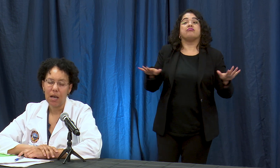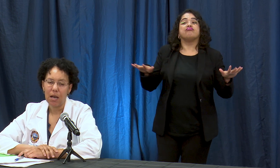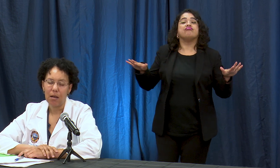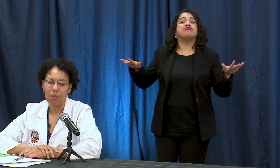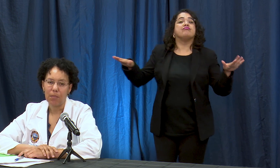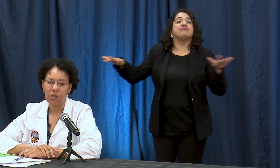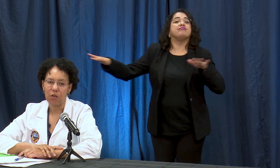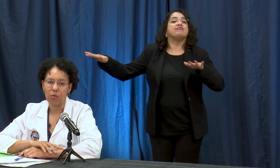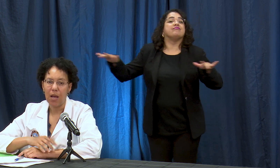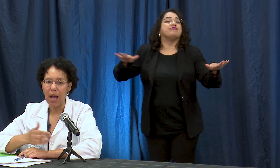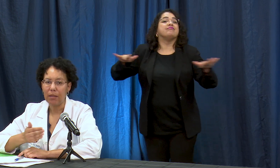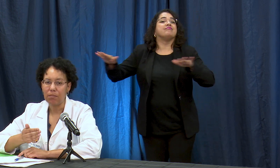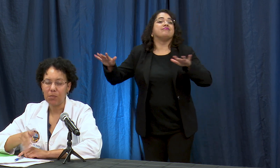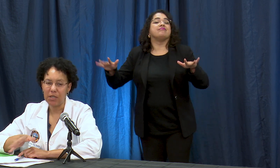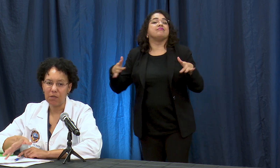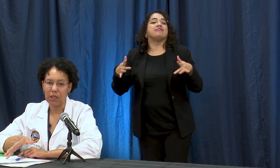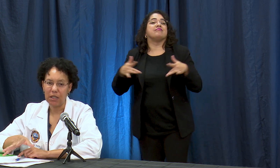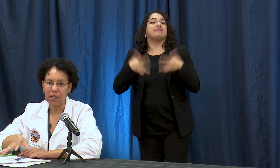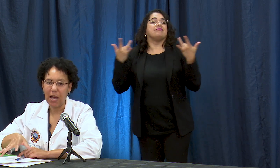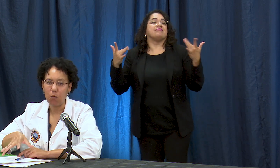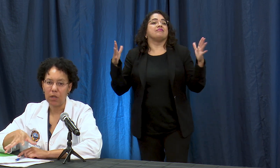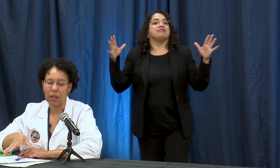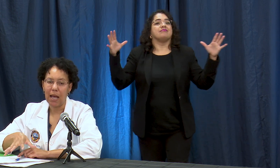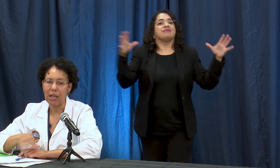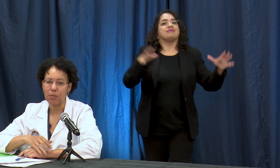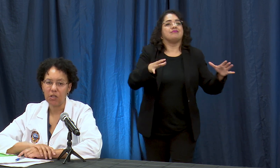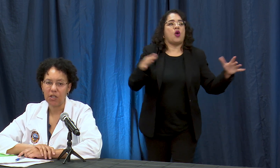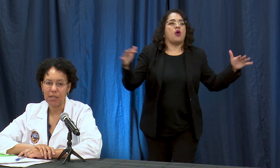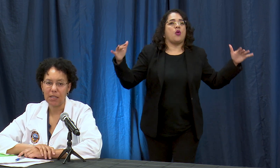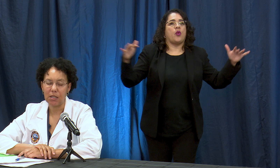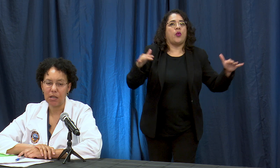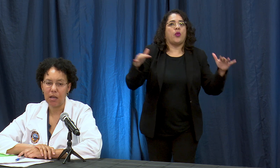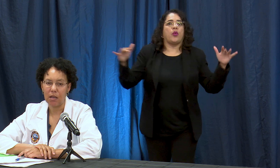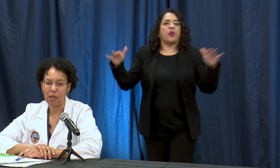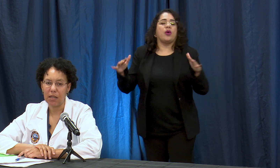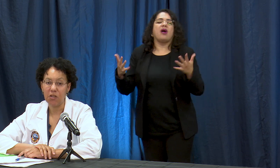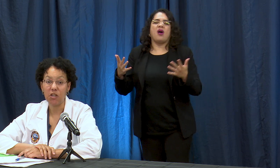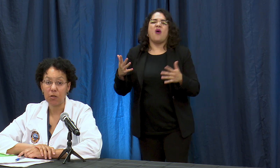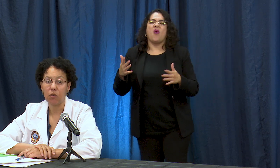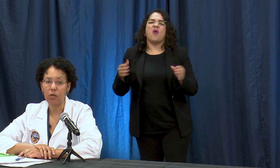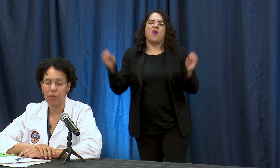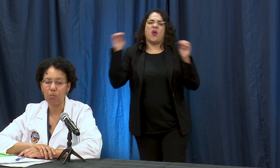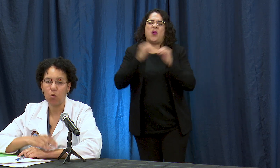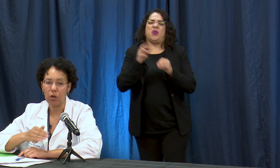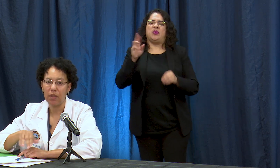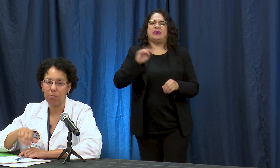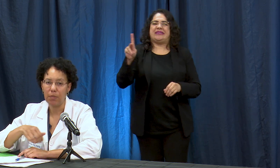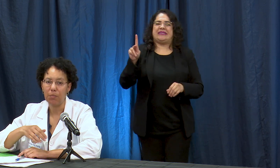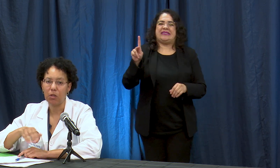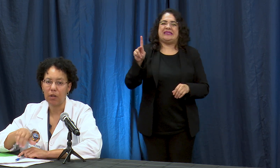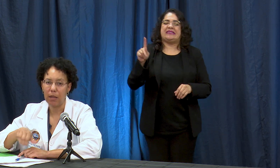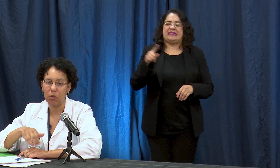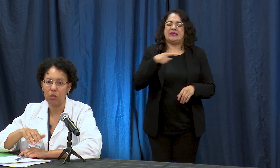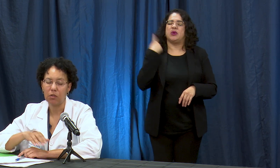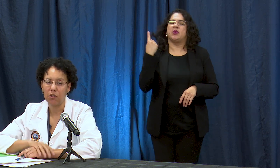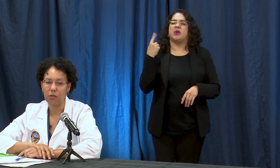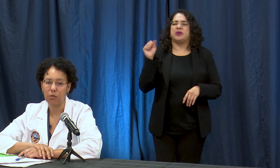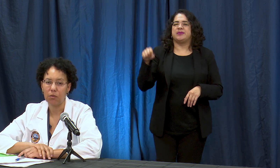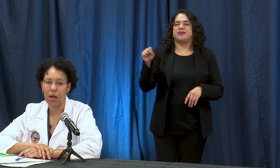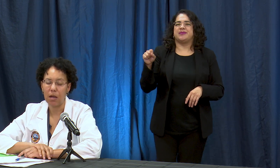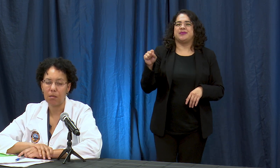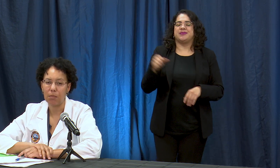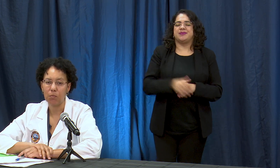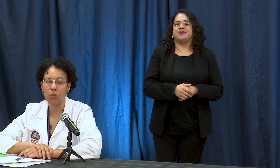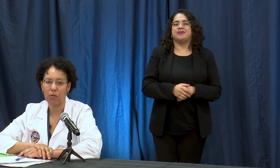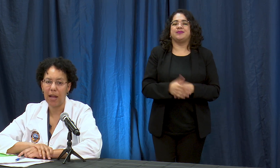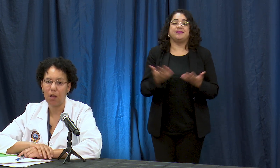is. So not specifically to that one class, but just in general, the more that people are able